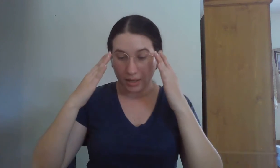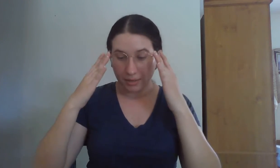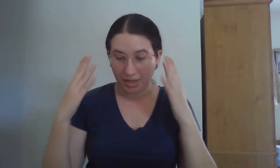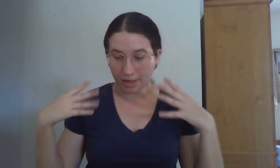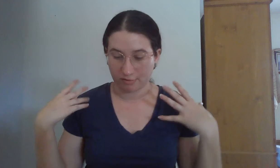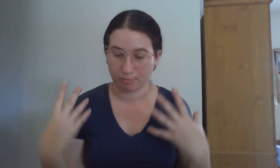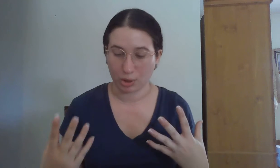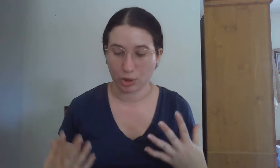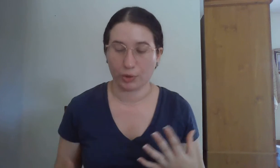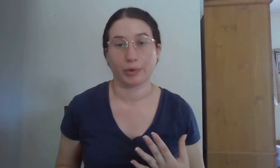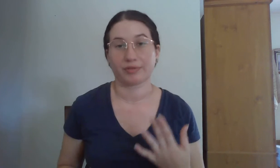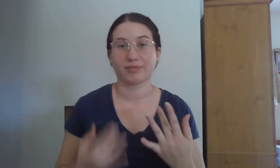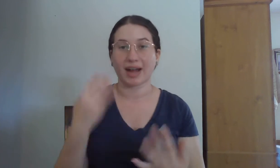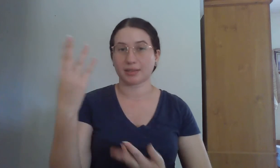Then we have burn or fire.